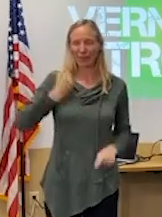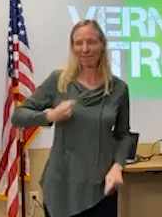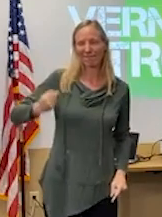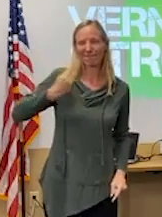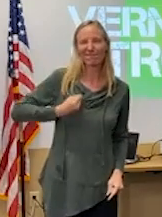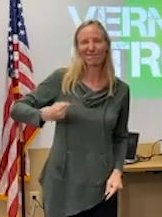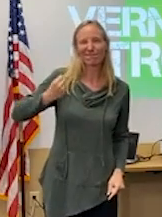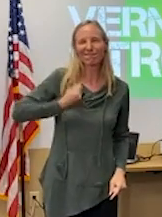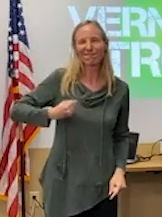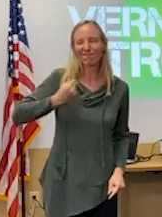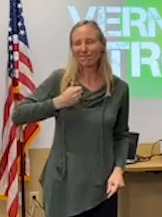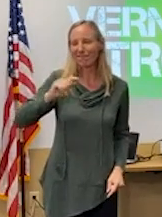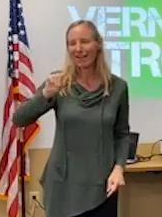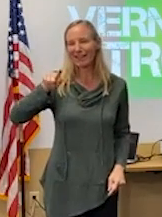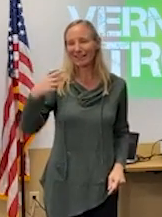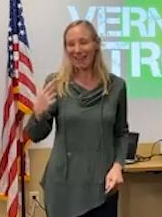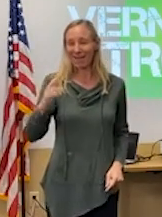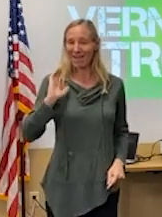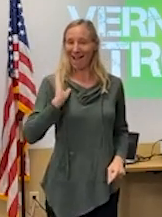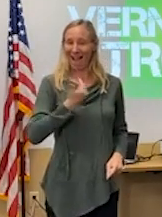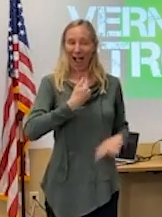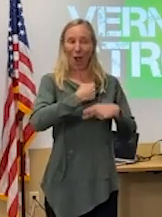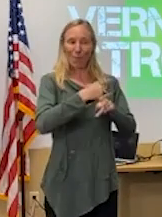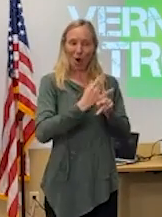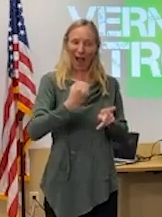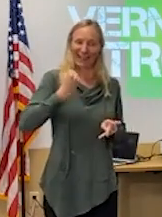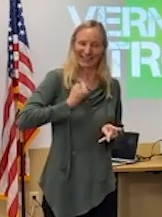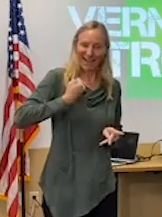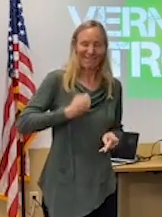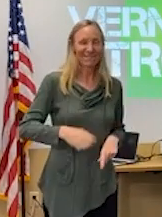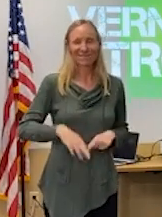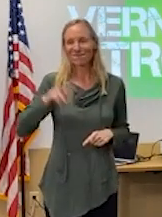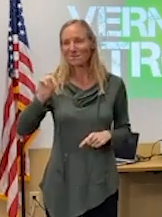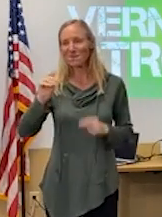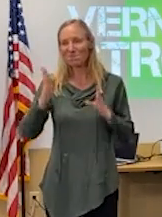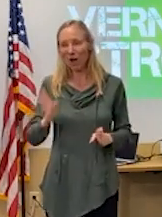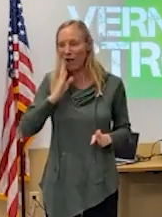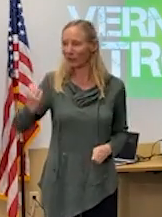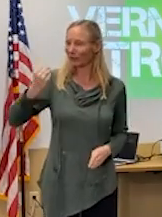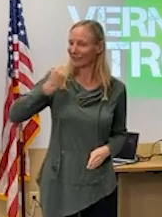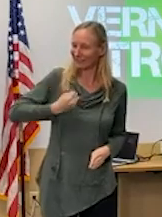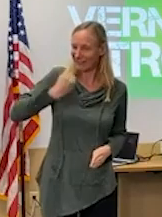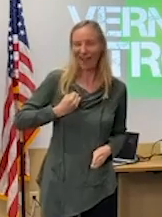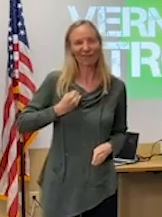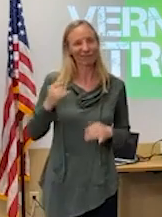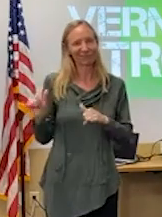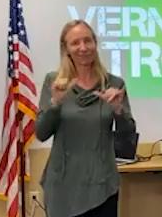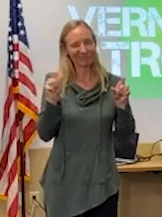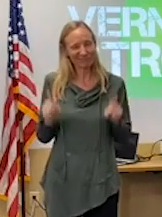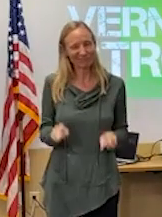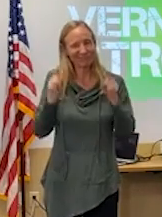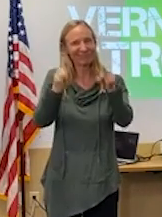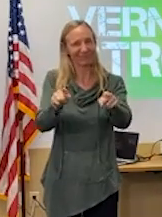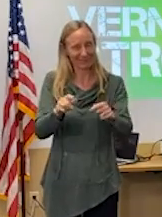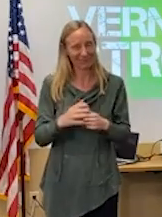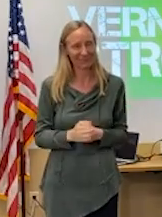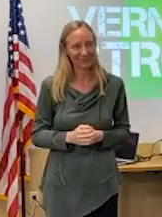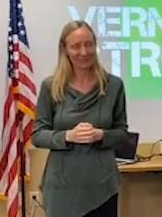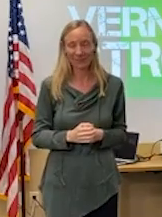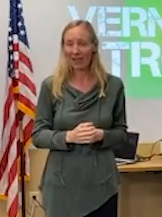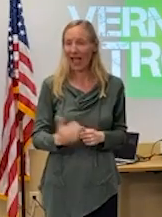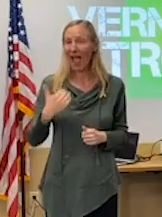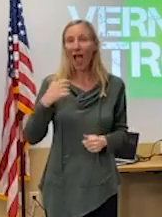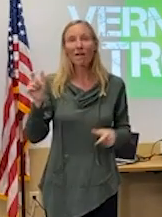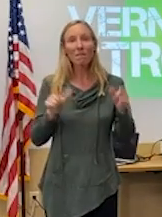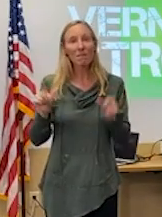is something that we knit into every single product every single day coming out of the heart of the Green Mountains here in Vermont. We have